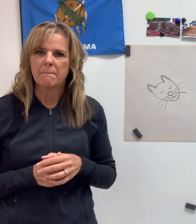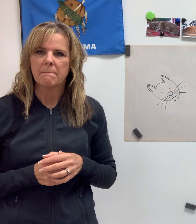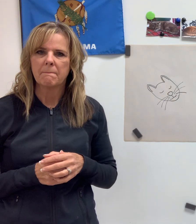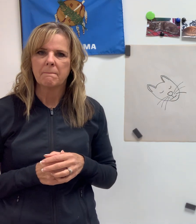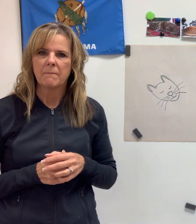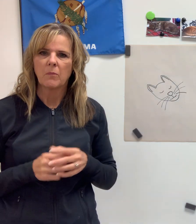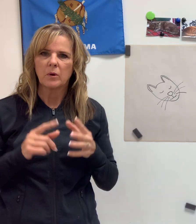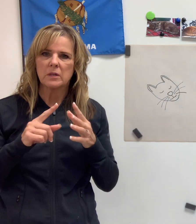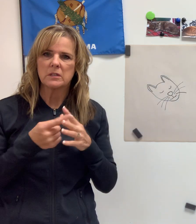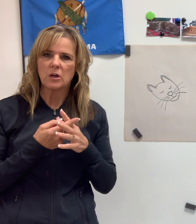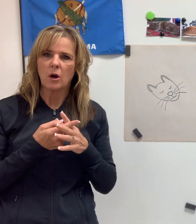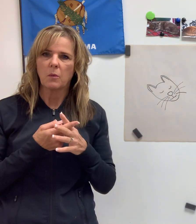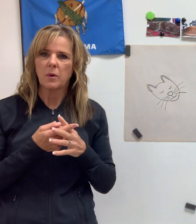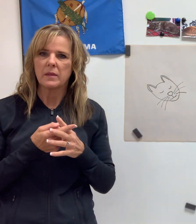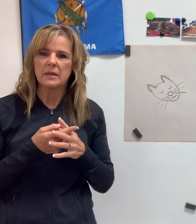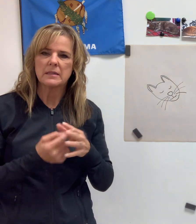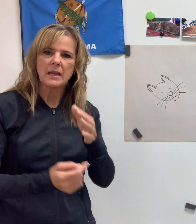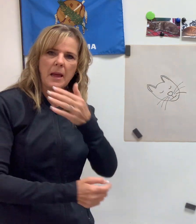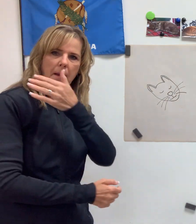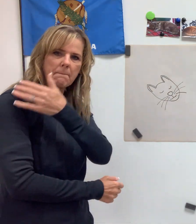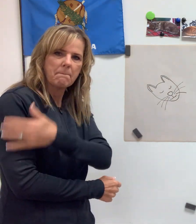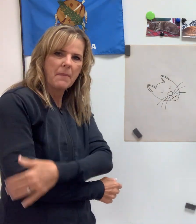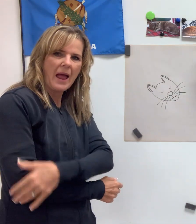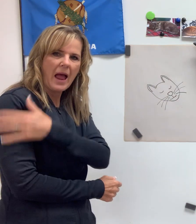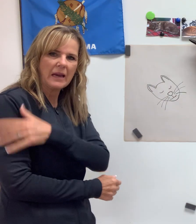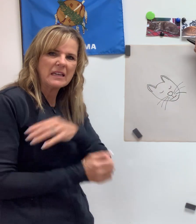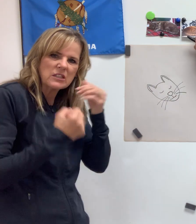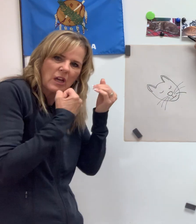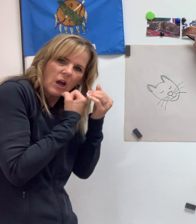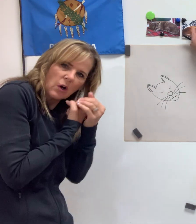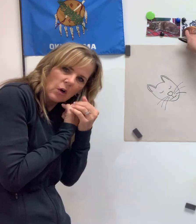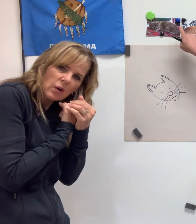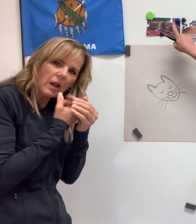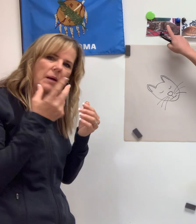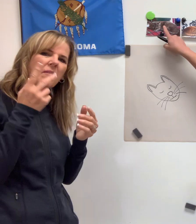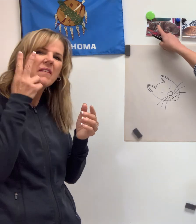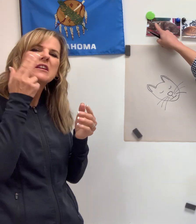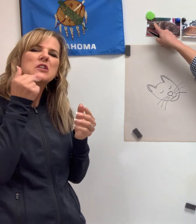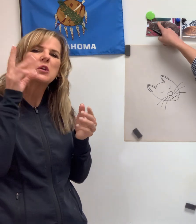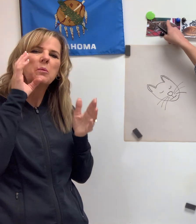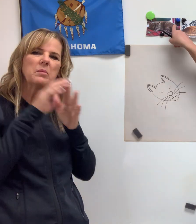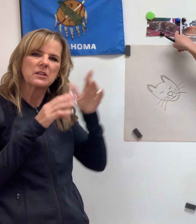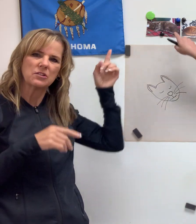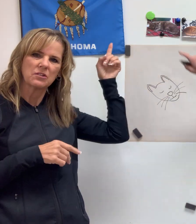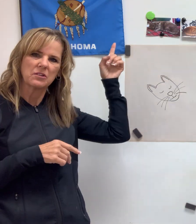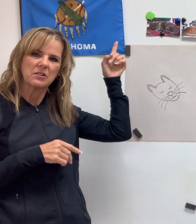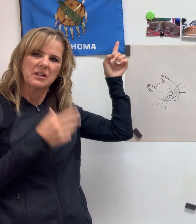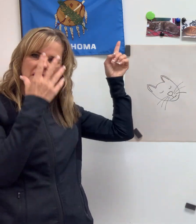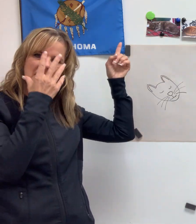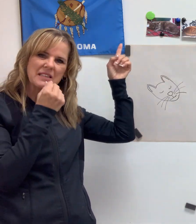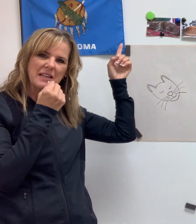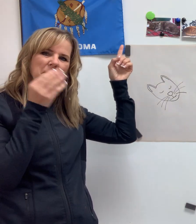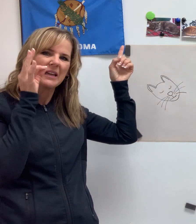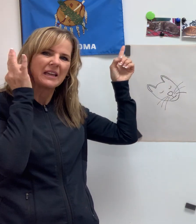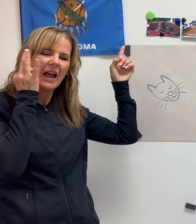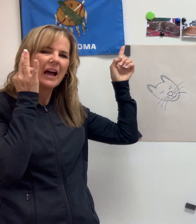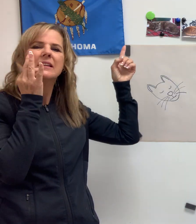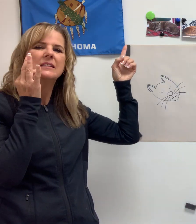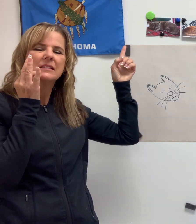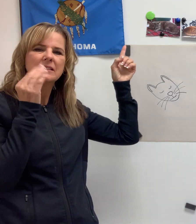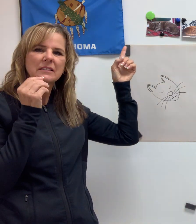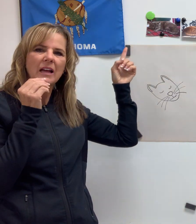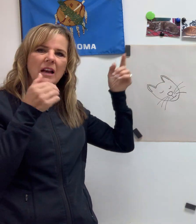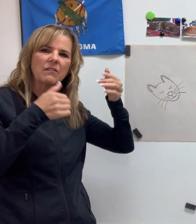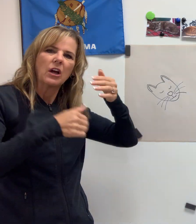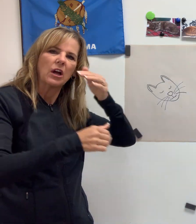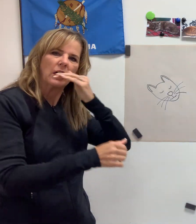and start with his back. He's all curled up. I found these cute pictures of sleeping kitty cats, and he's got sort of